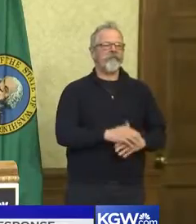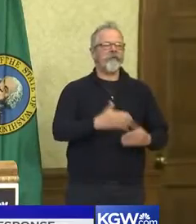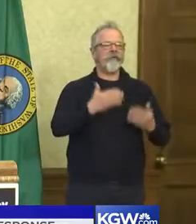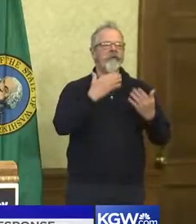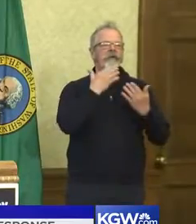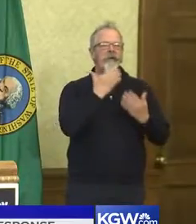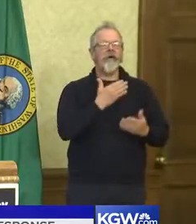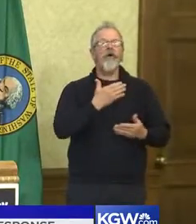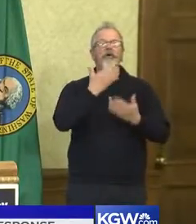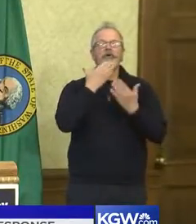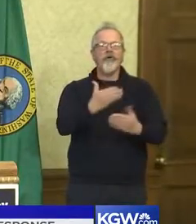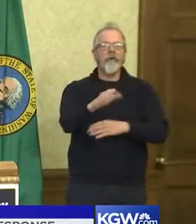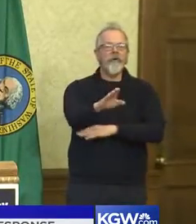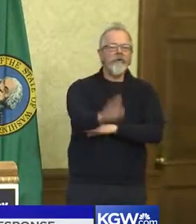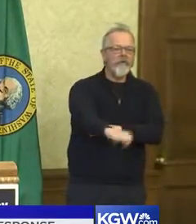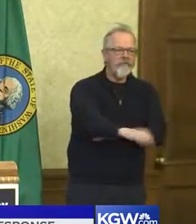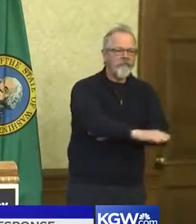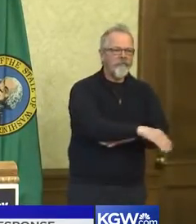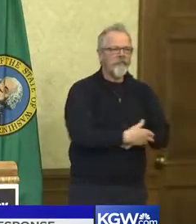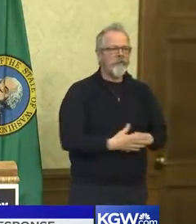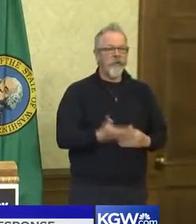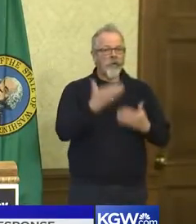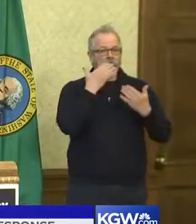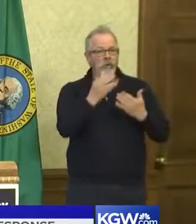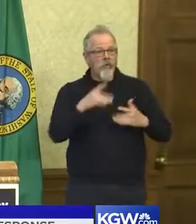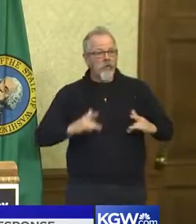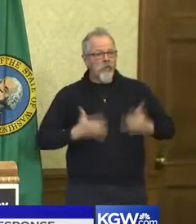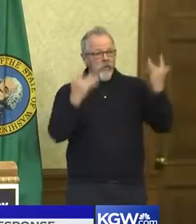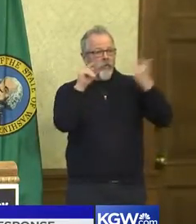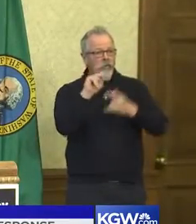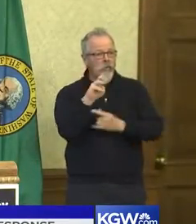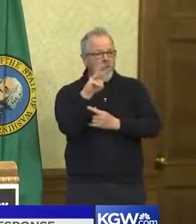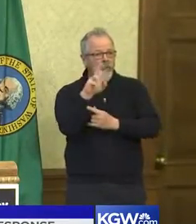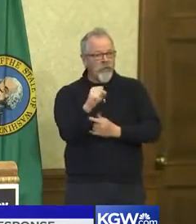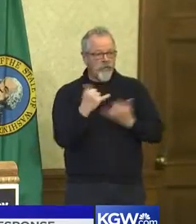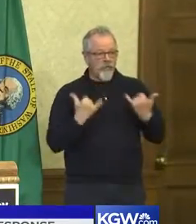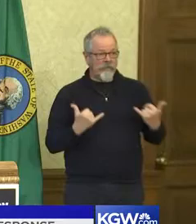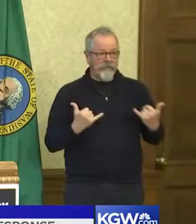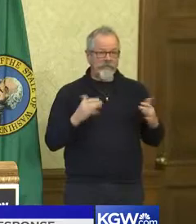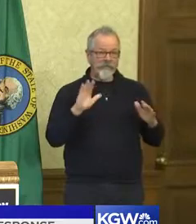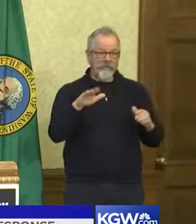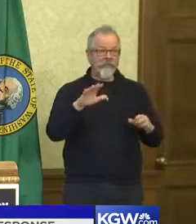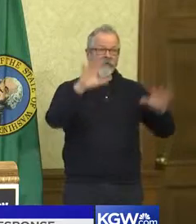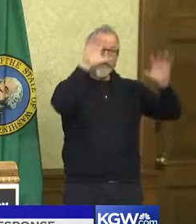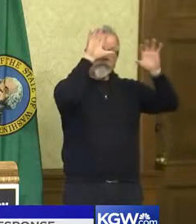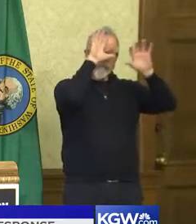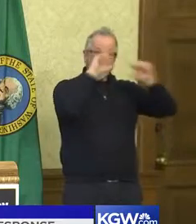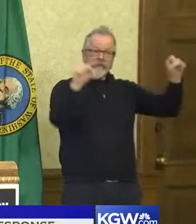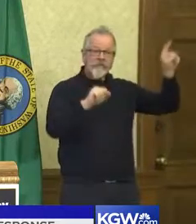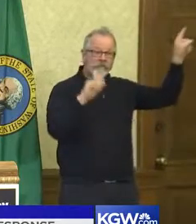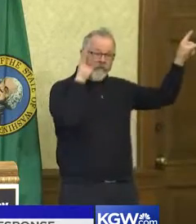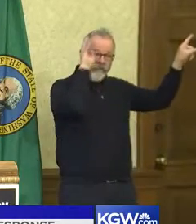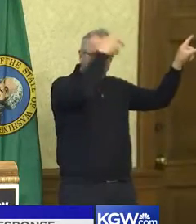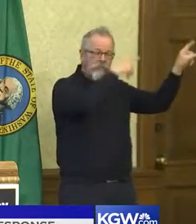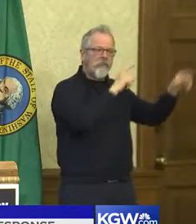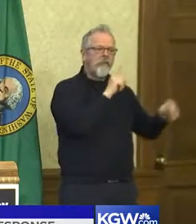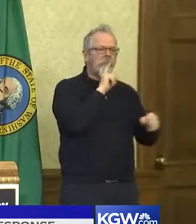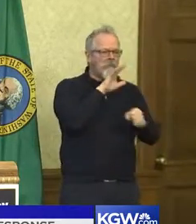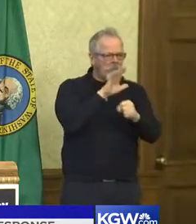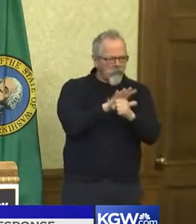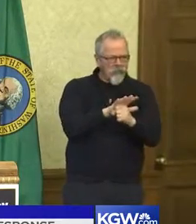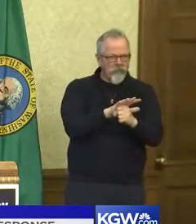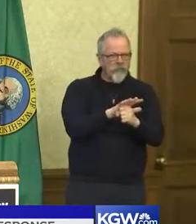We had some good news today. It's been confirmed by the President that he will not be interfering with